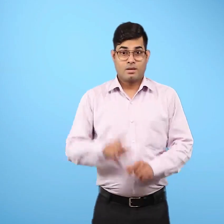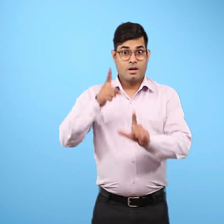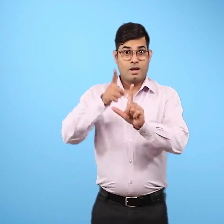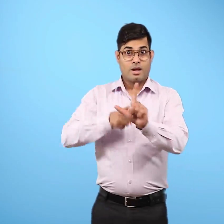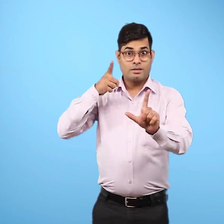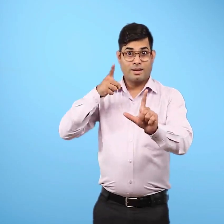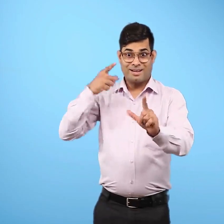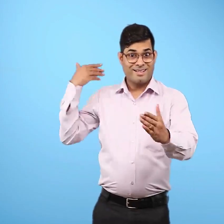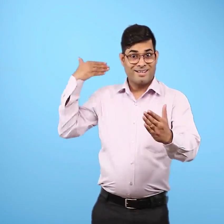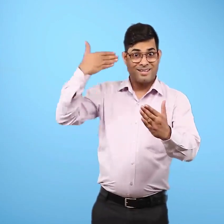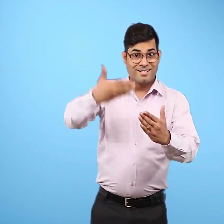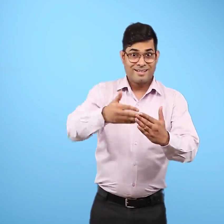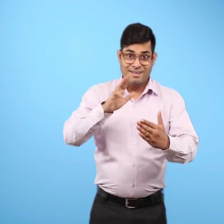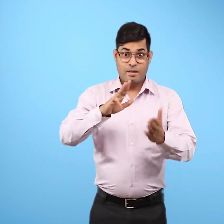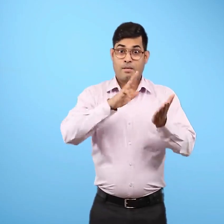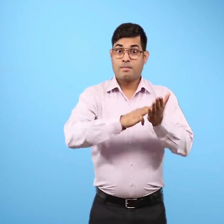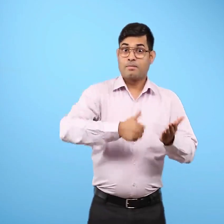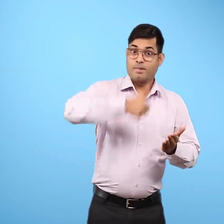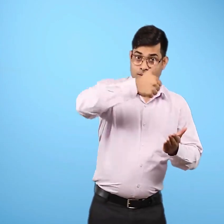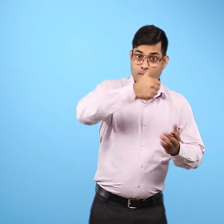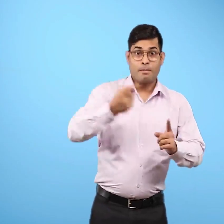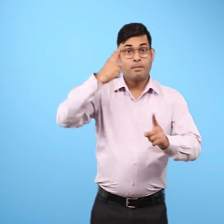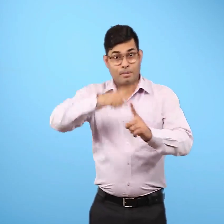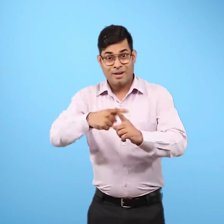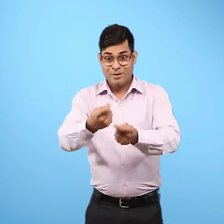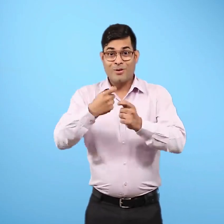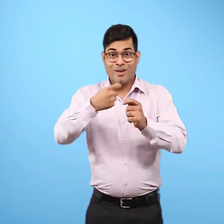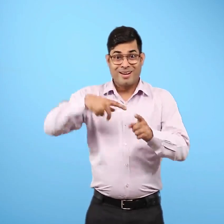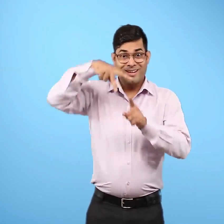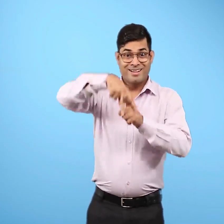Now, find the salaries of the minister and horse rider for 1 year.